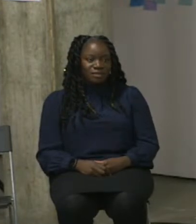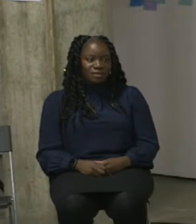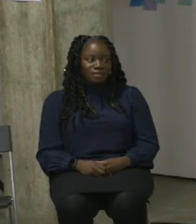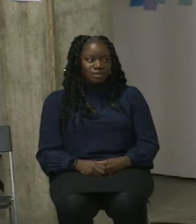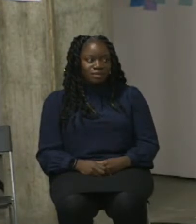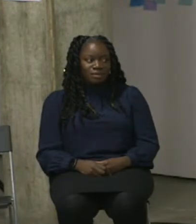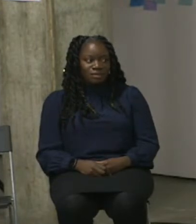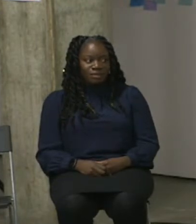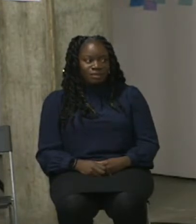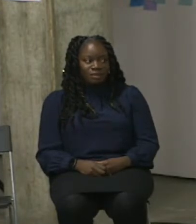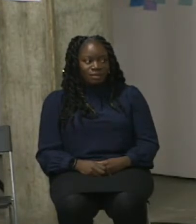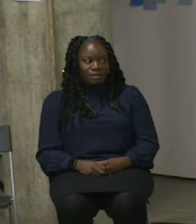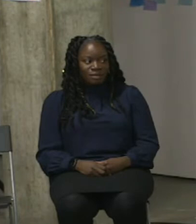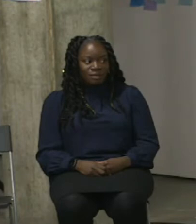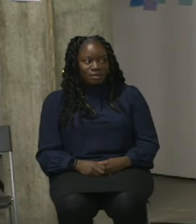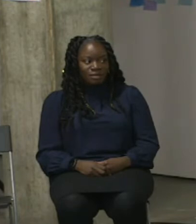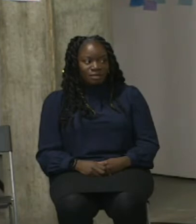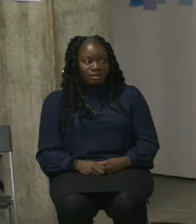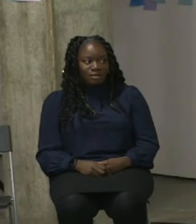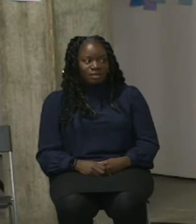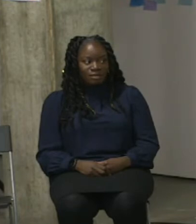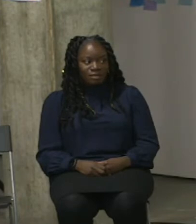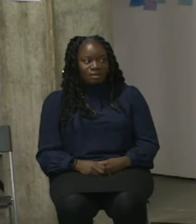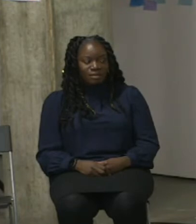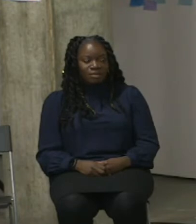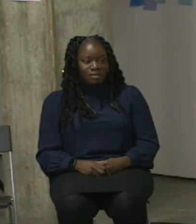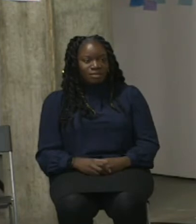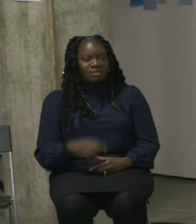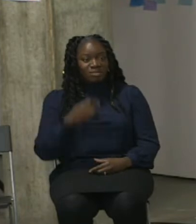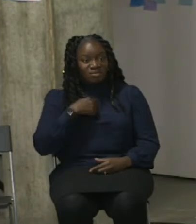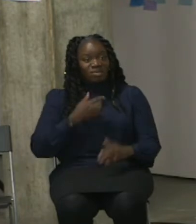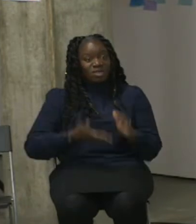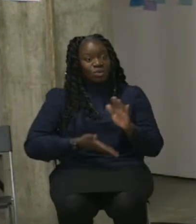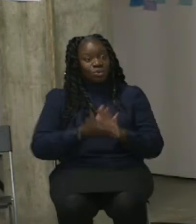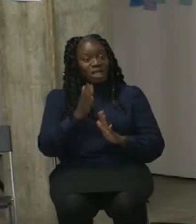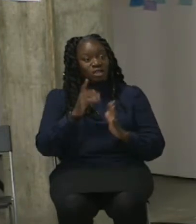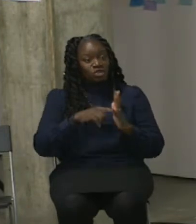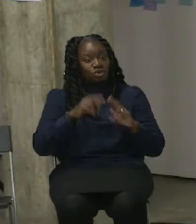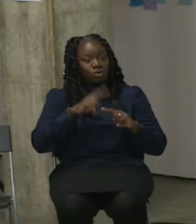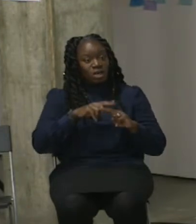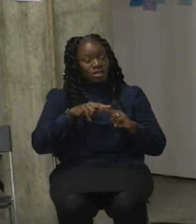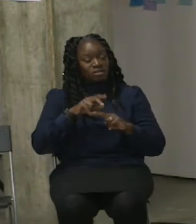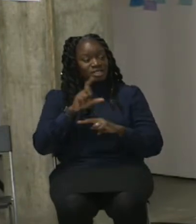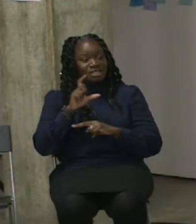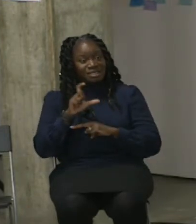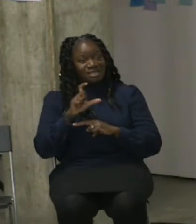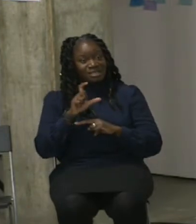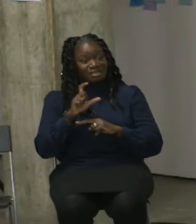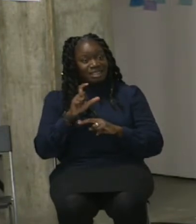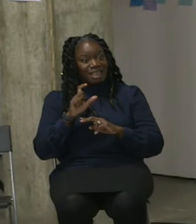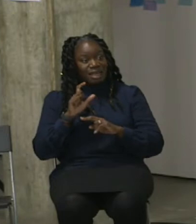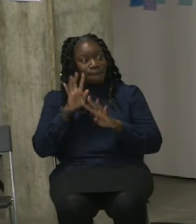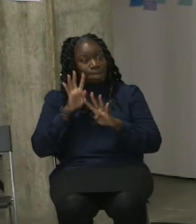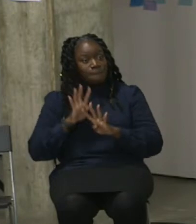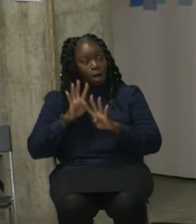And I was so struck going to the UFFC march last week about